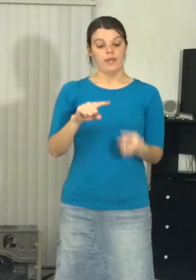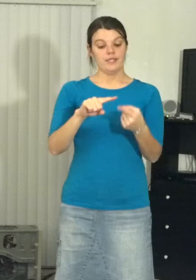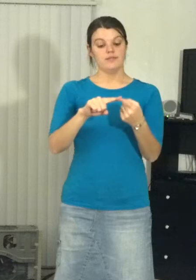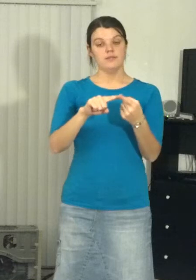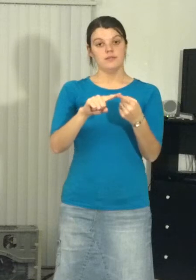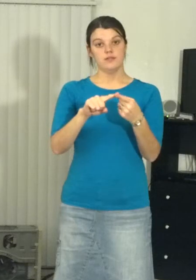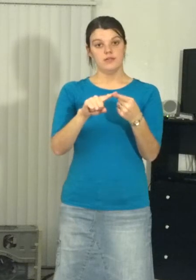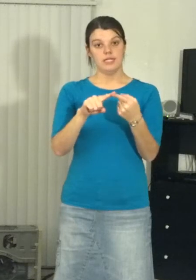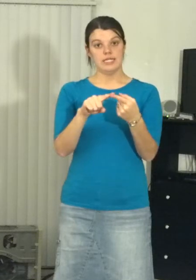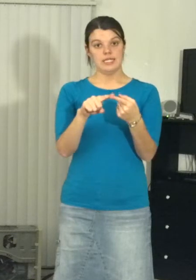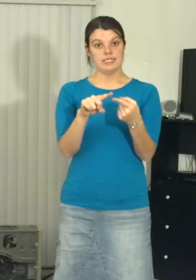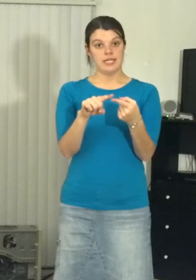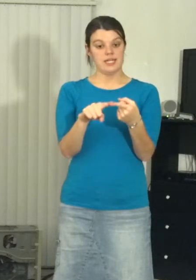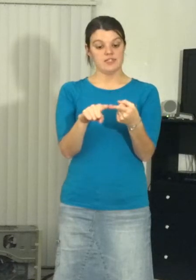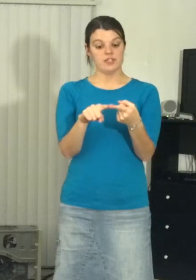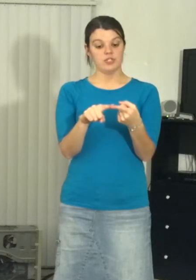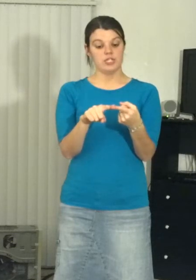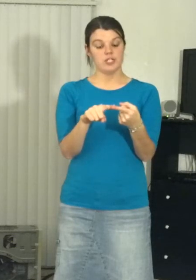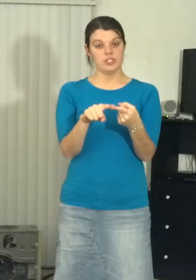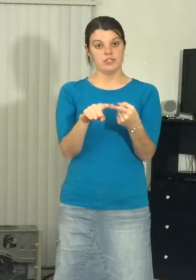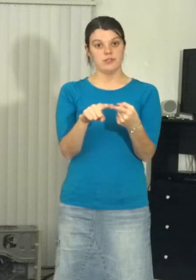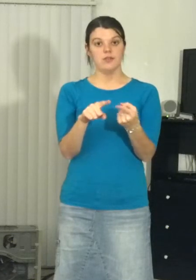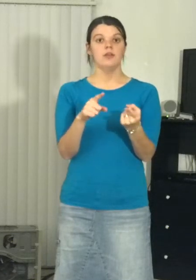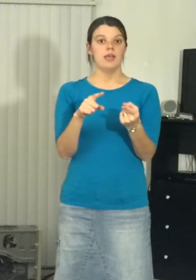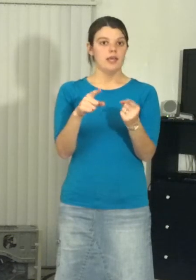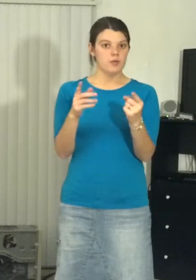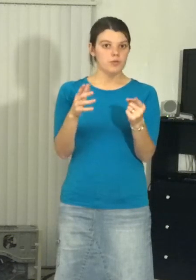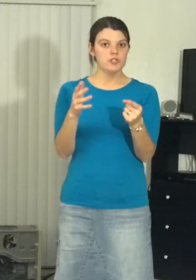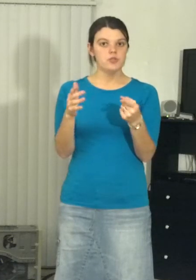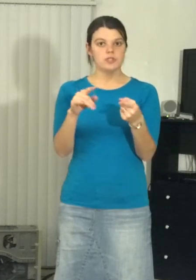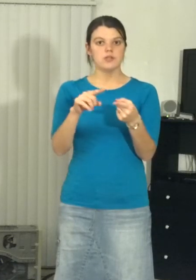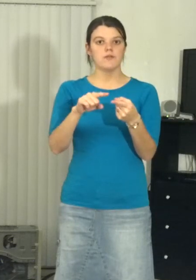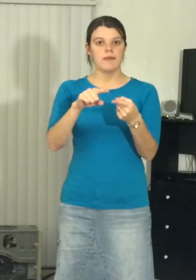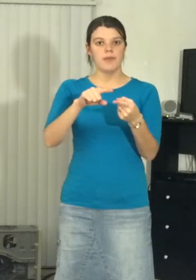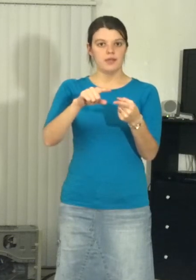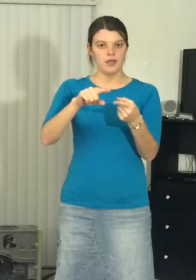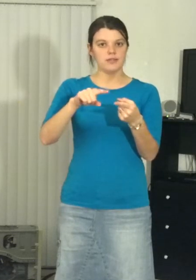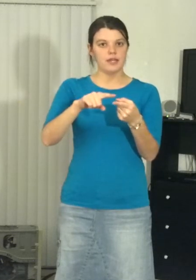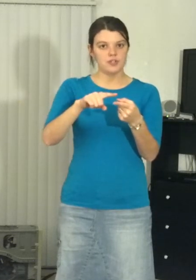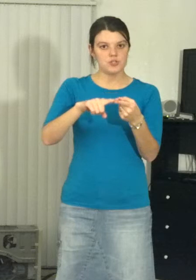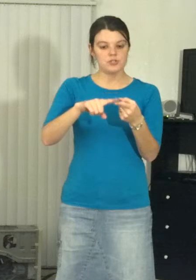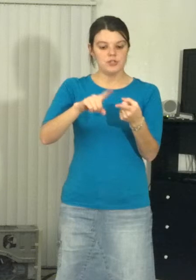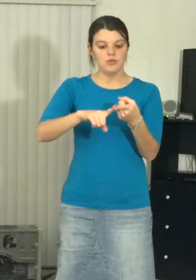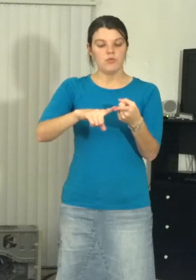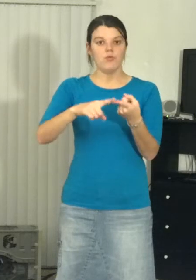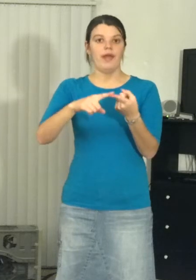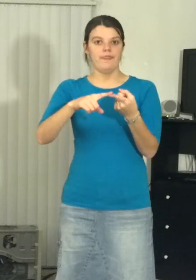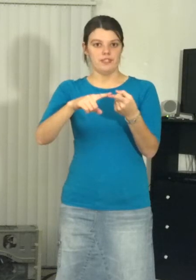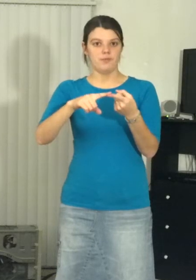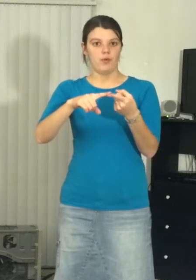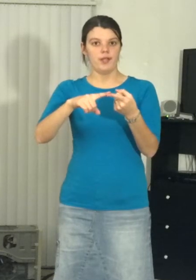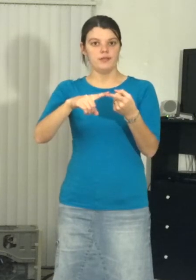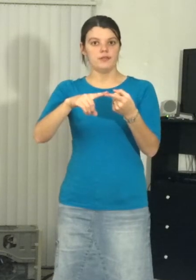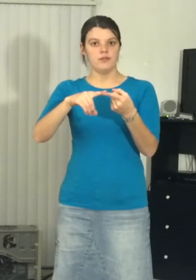When is index fingers touching, and when you're doing the song, they may not touch at this point